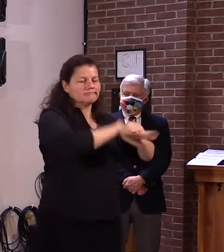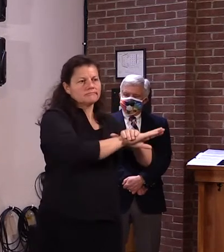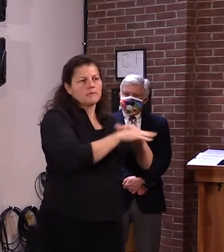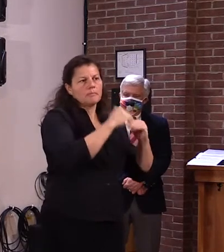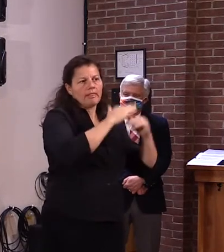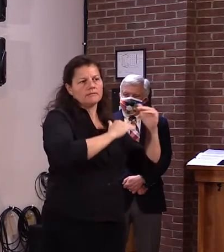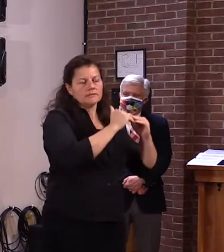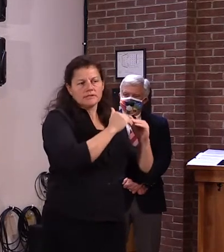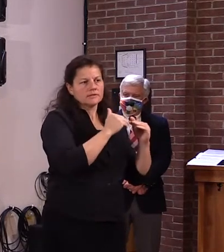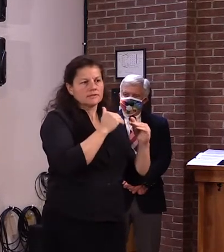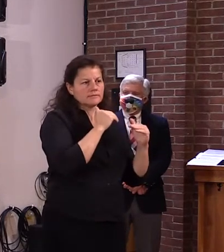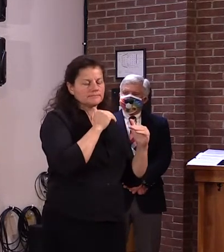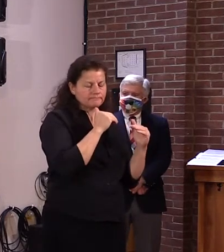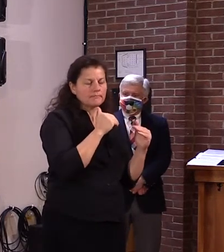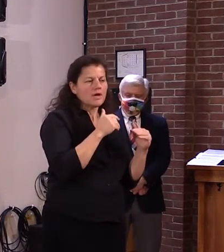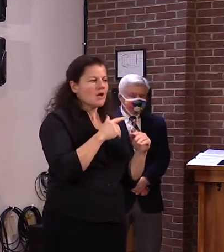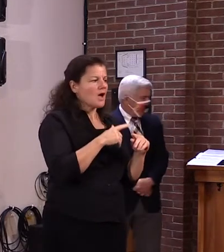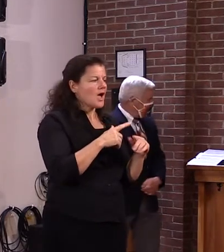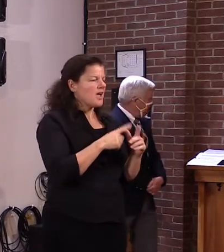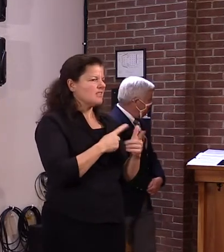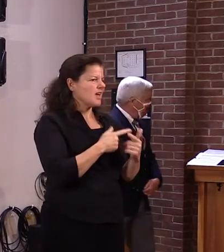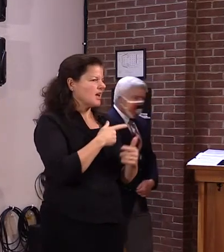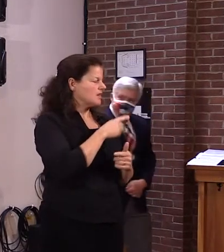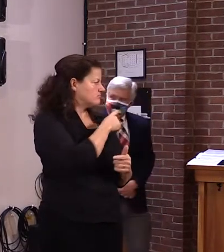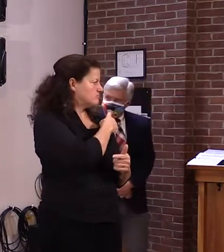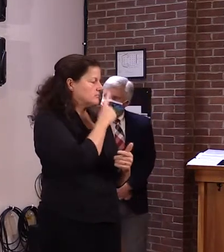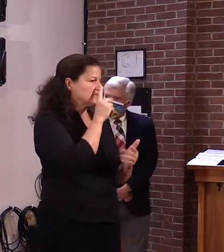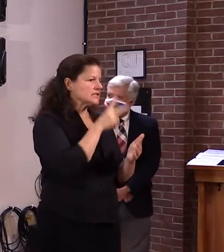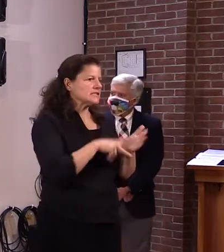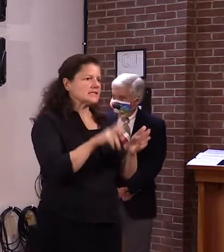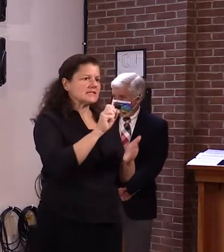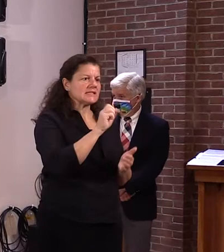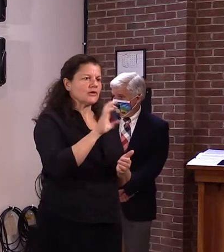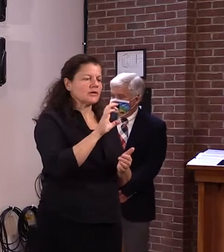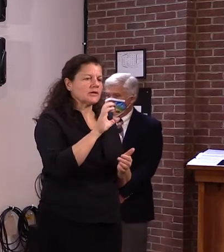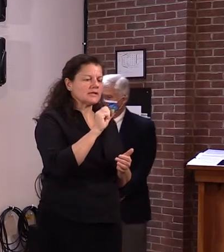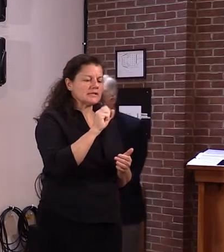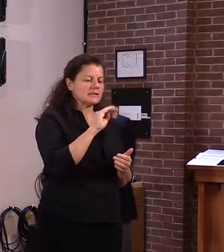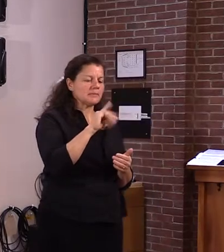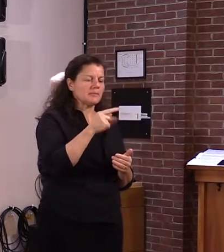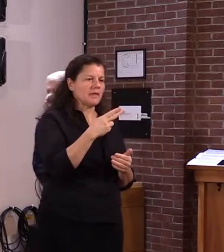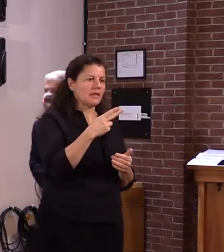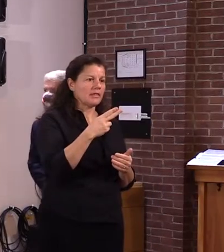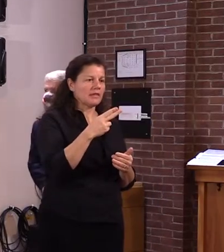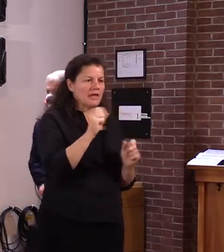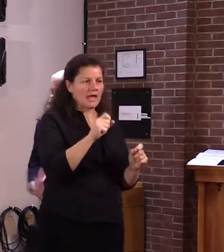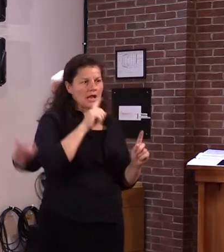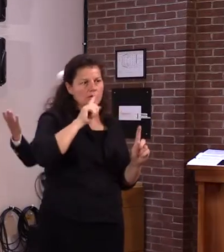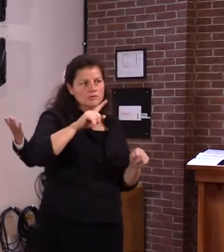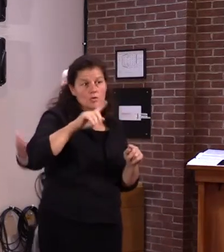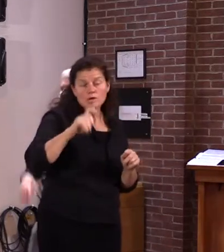already. But I'll let Secretary Smith answer that more directly, or Commissioner Levine,